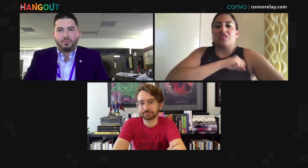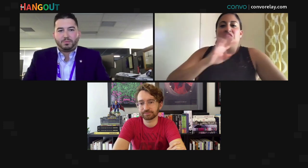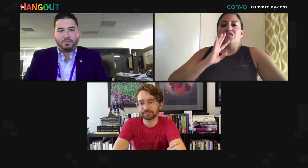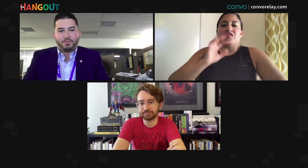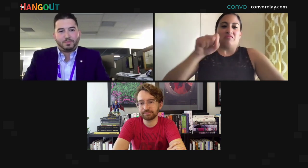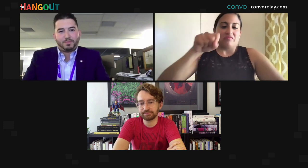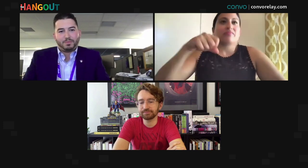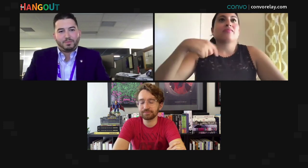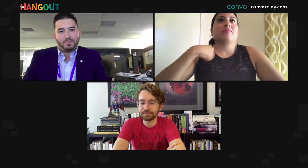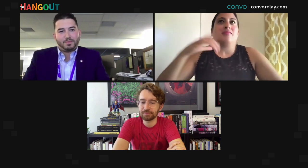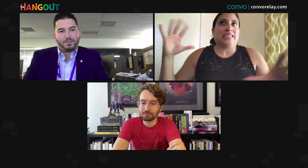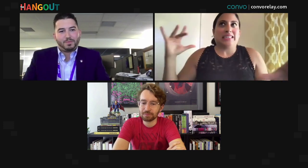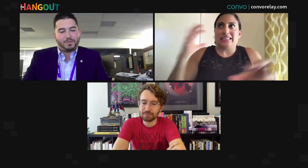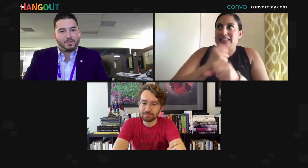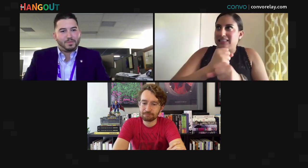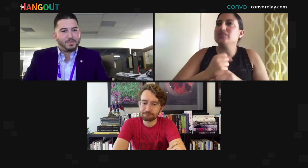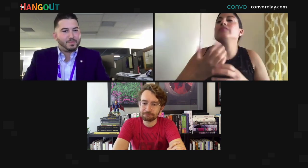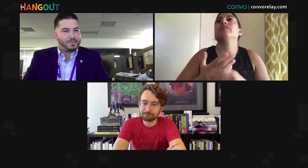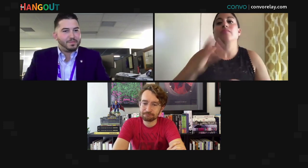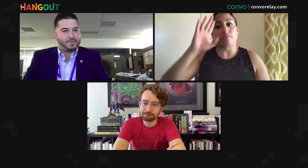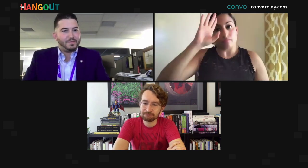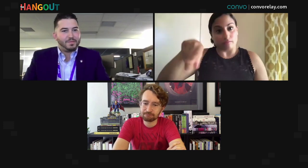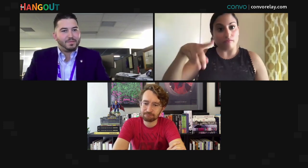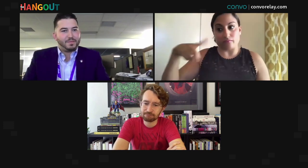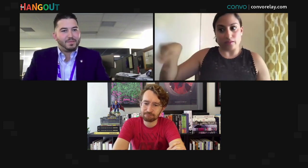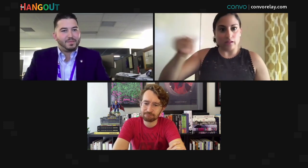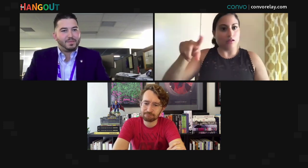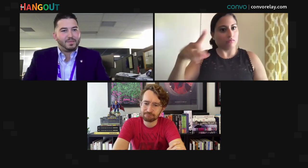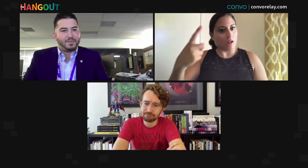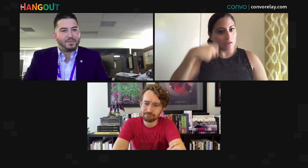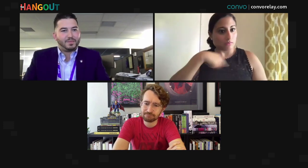workplace? This is Shiran speaking.